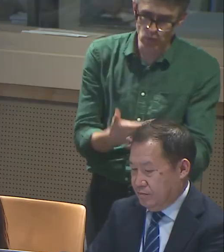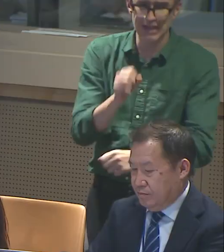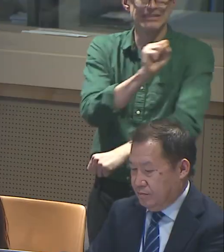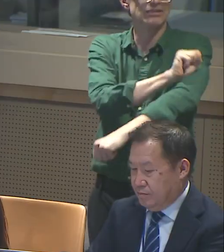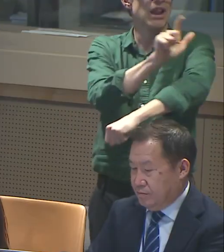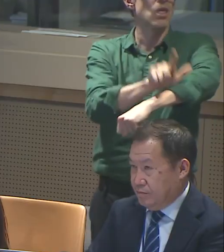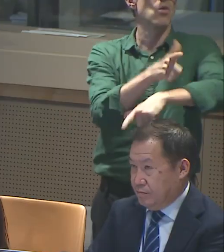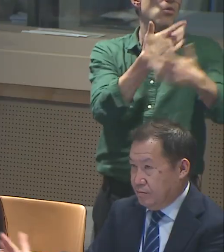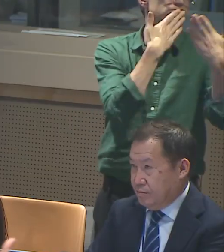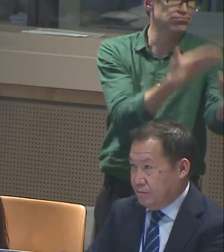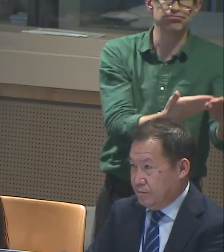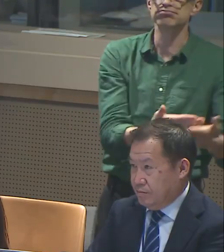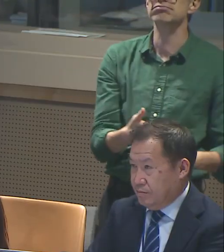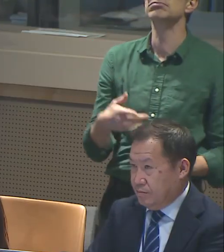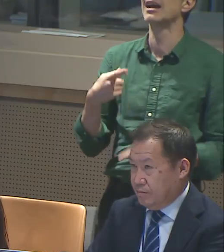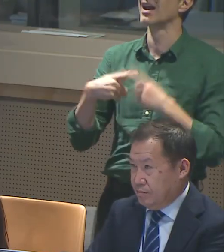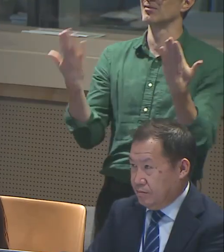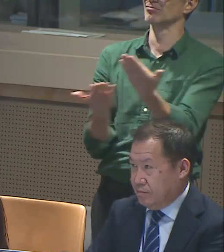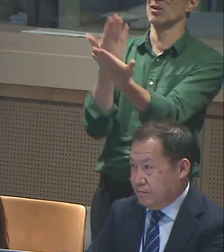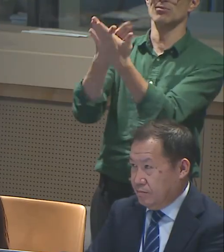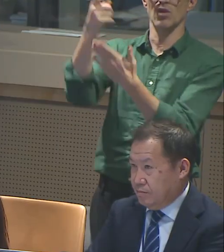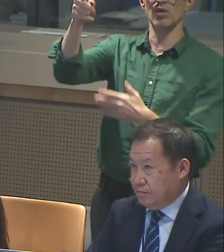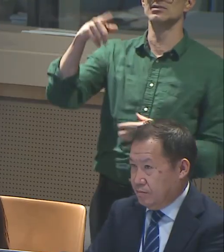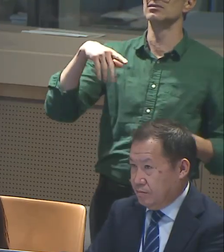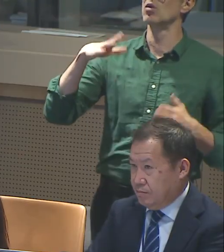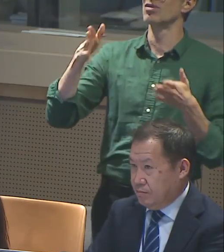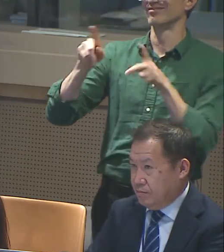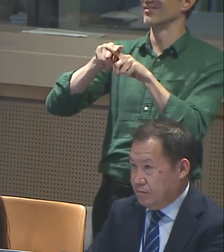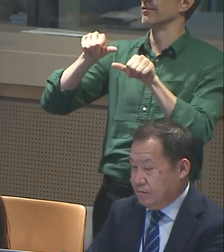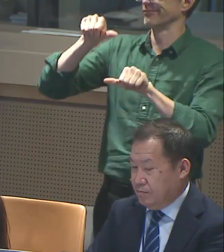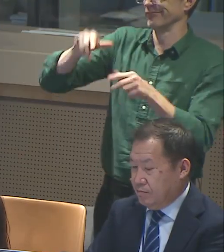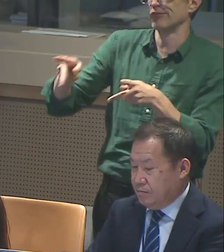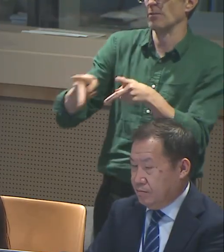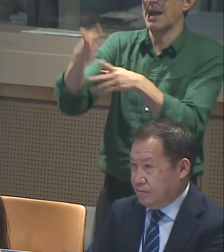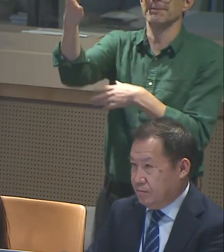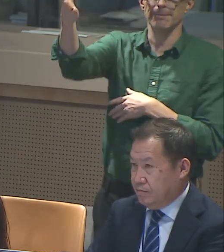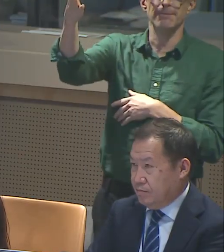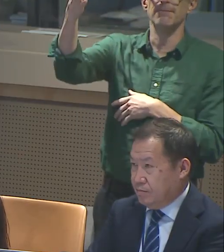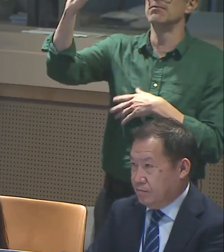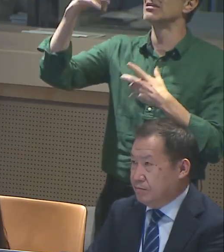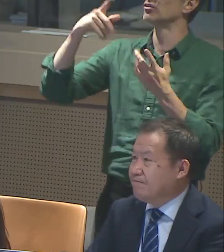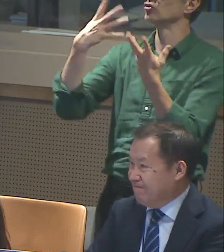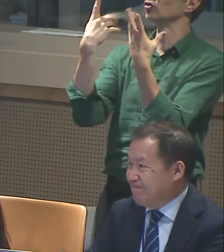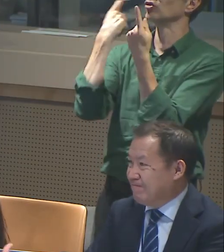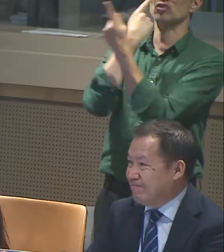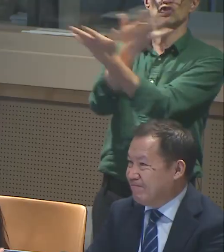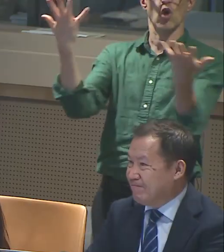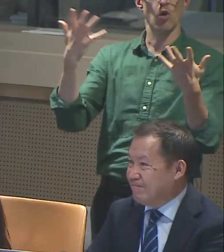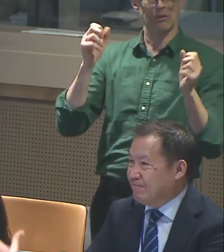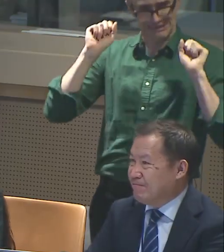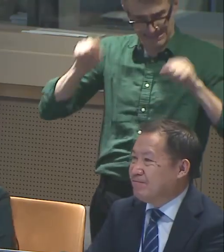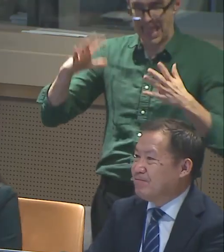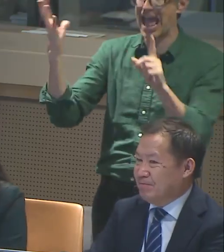presented is a vital tool. It shows what is possible and where we all need to go and how we can get there together. Thank